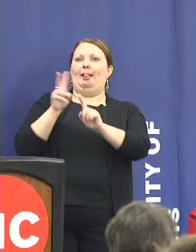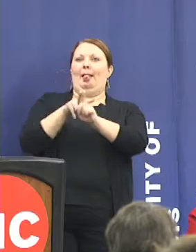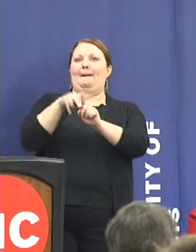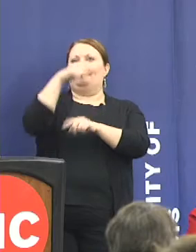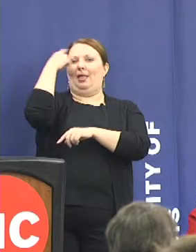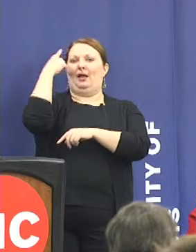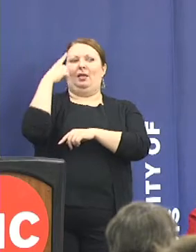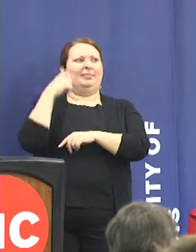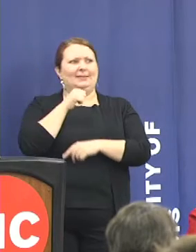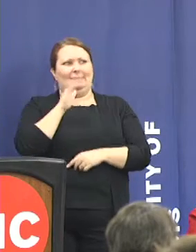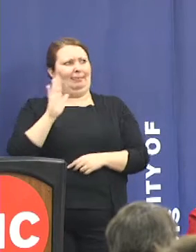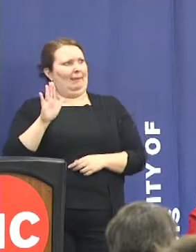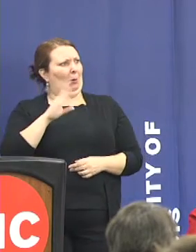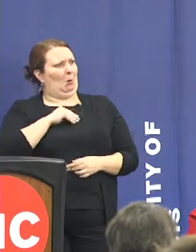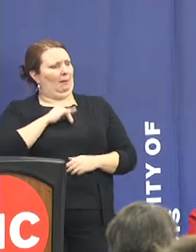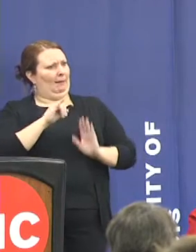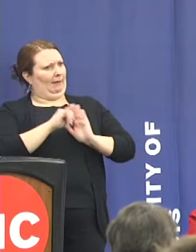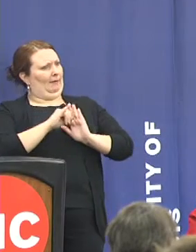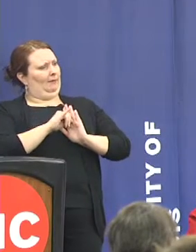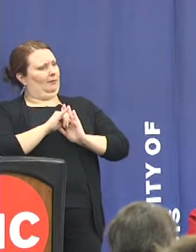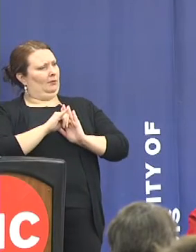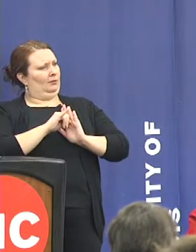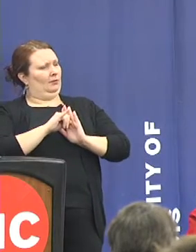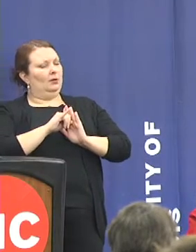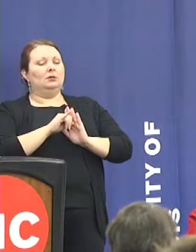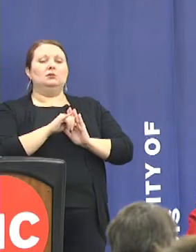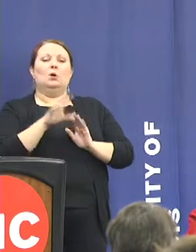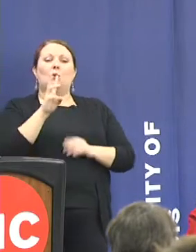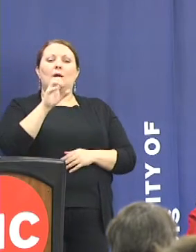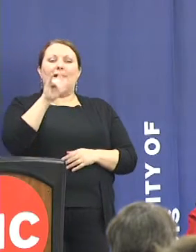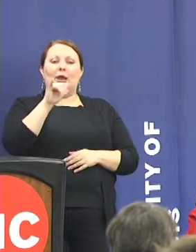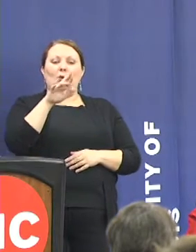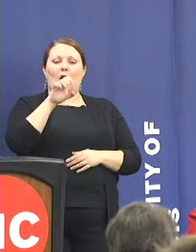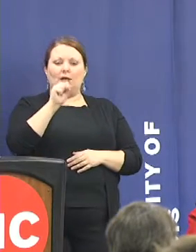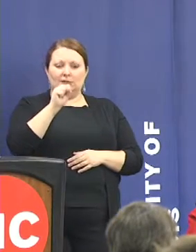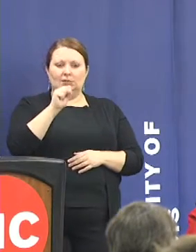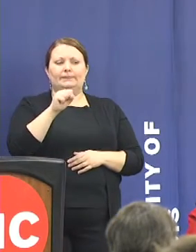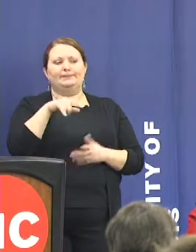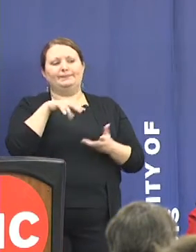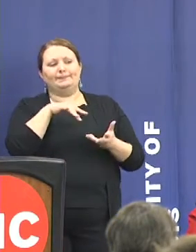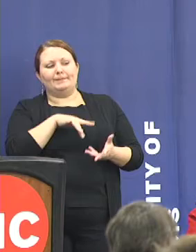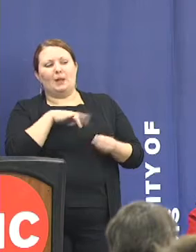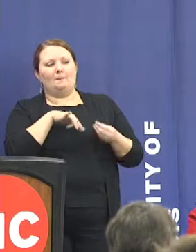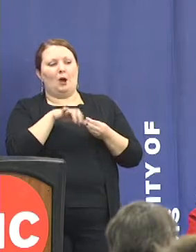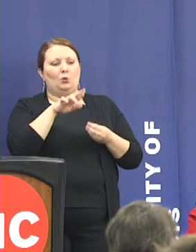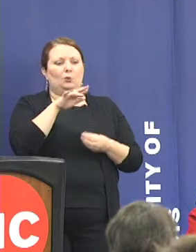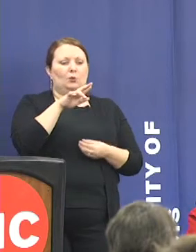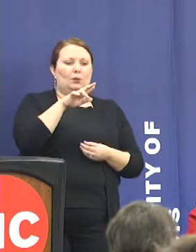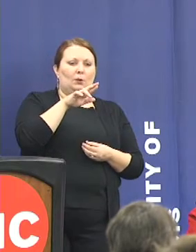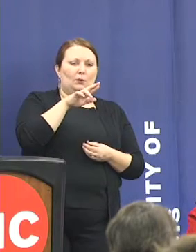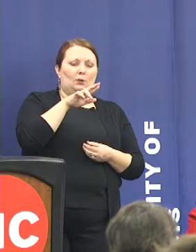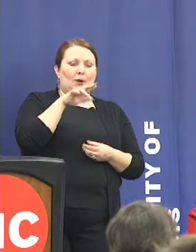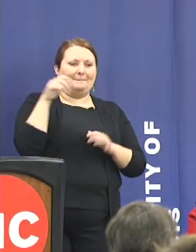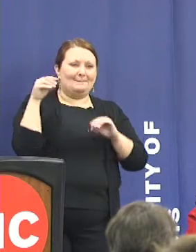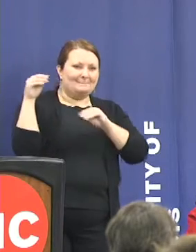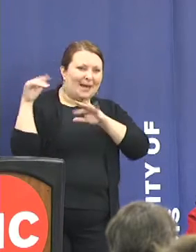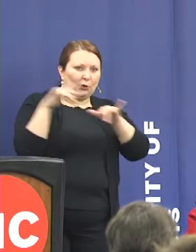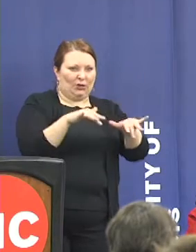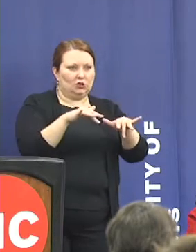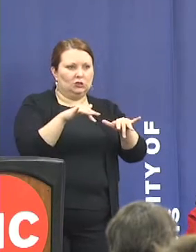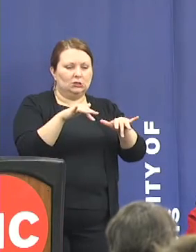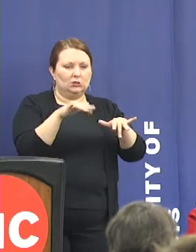the identification. So, you know, Wendy Ross has done some work with this notion of race migration. What happens when people come with from